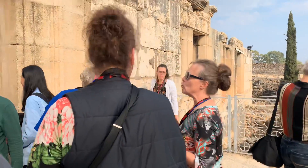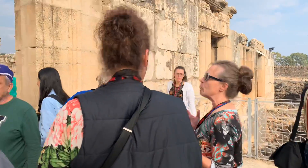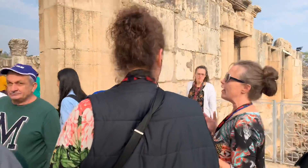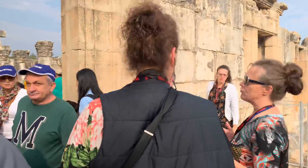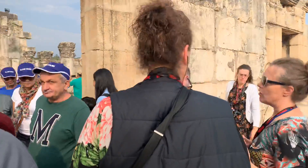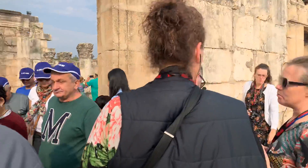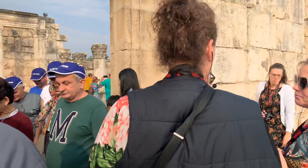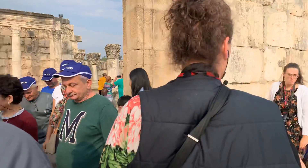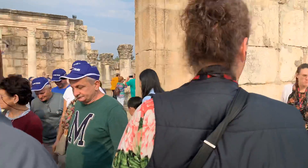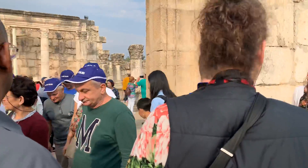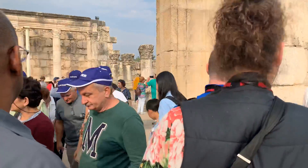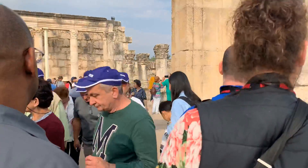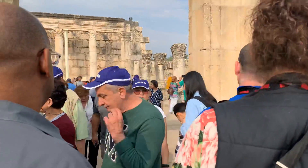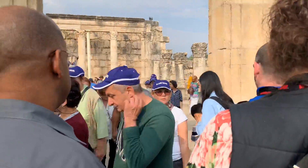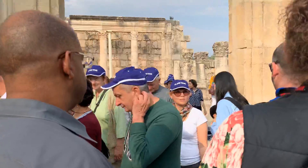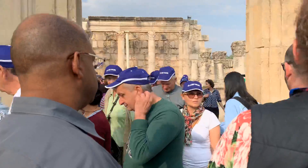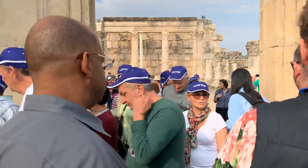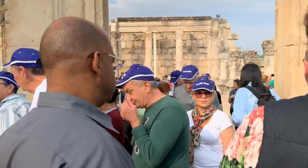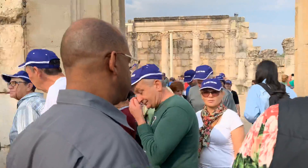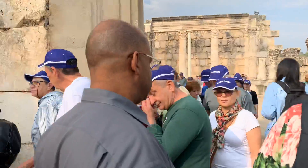said it's a cool backdrop.